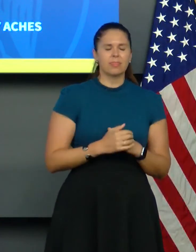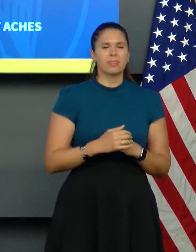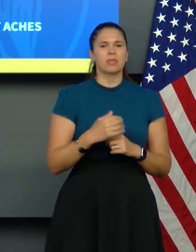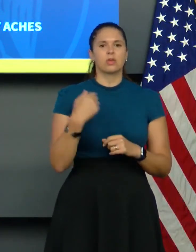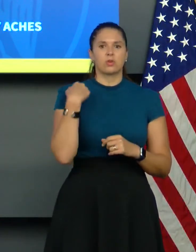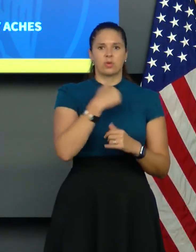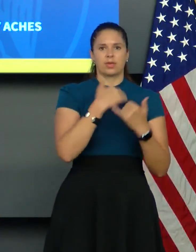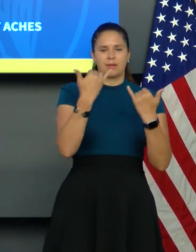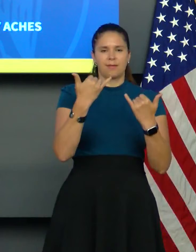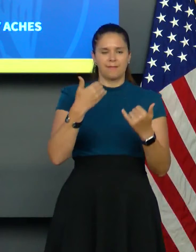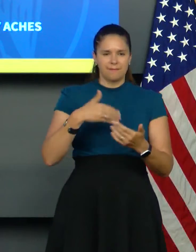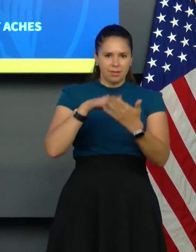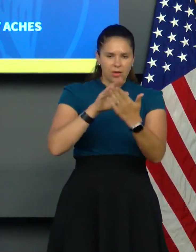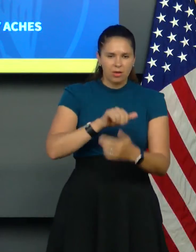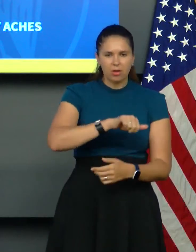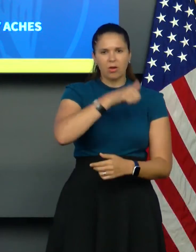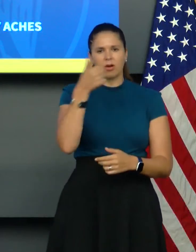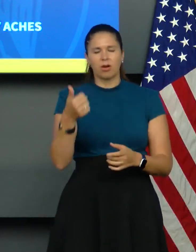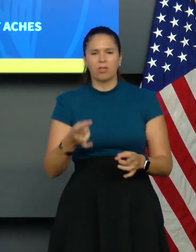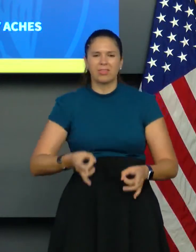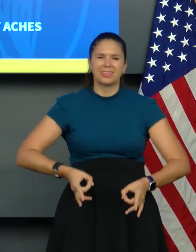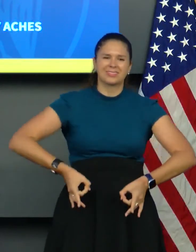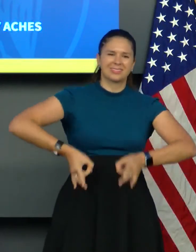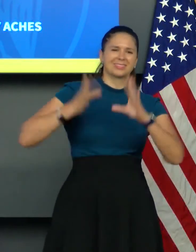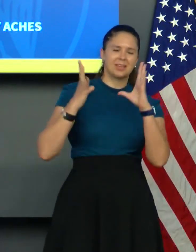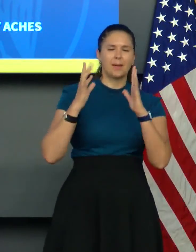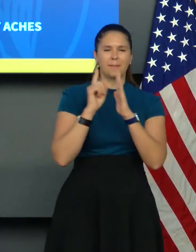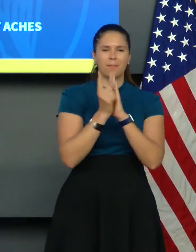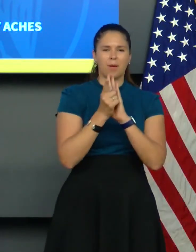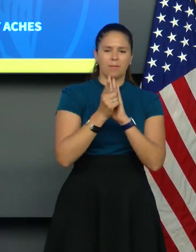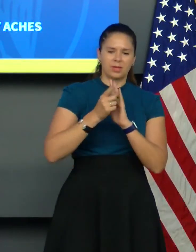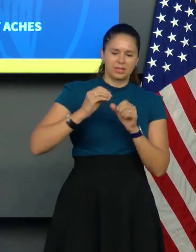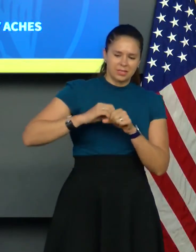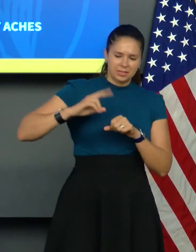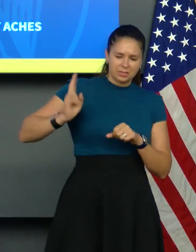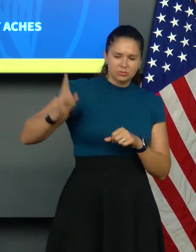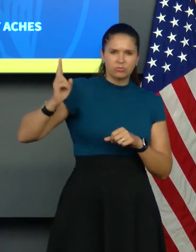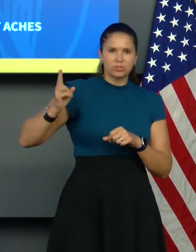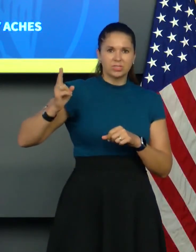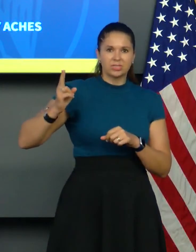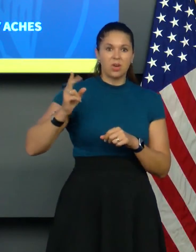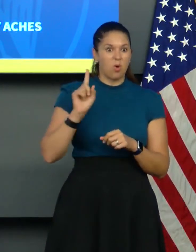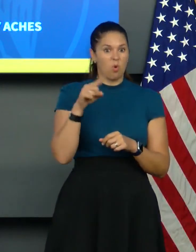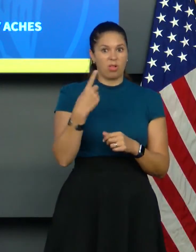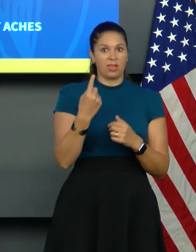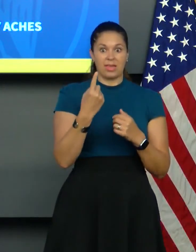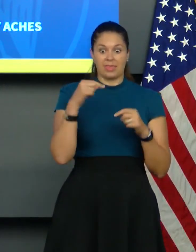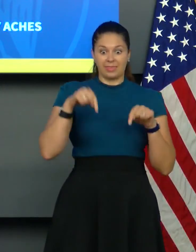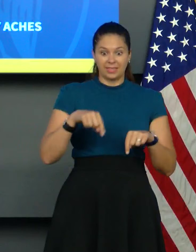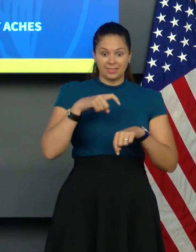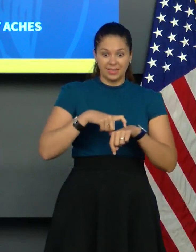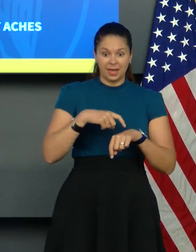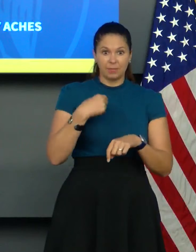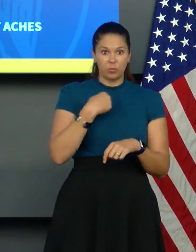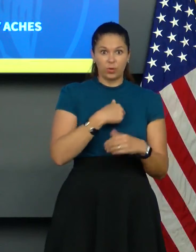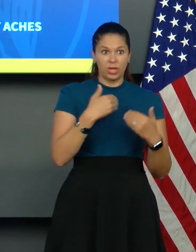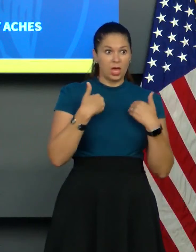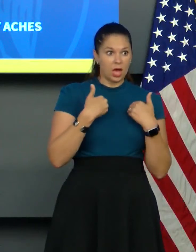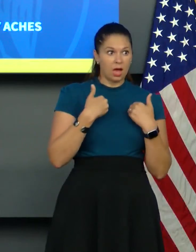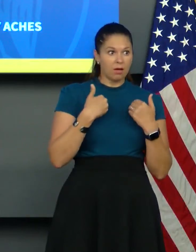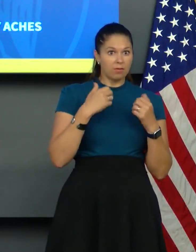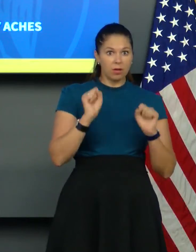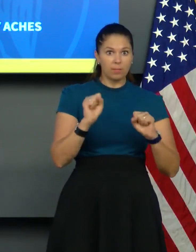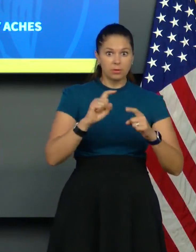are now facing another watershed moment in our country's history, only this time we actually have a weapon